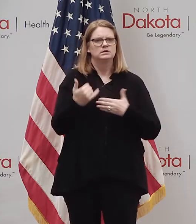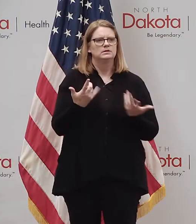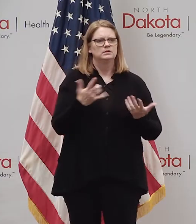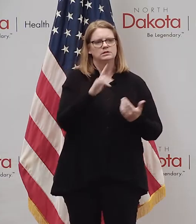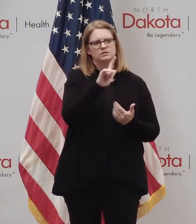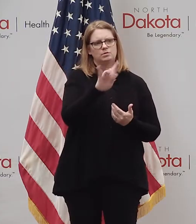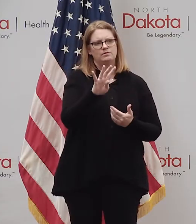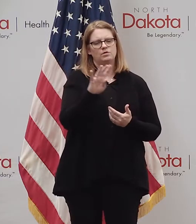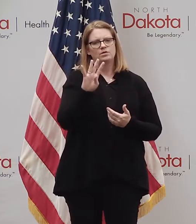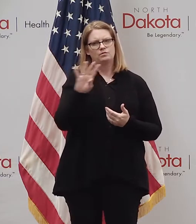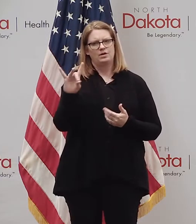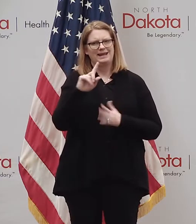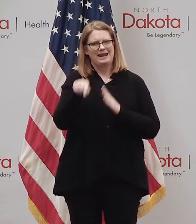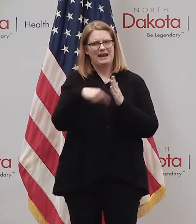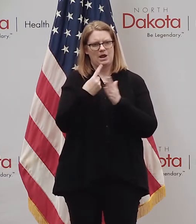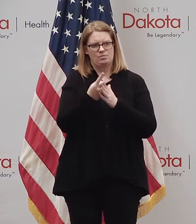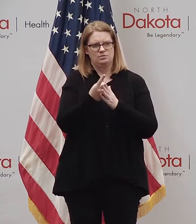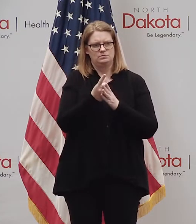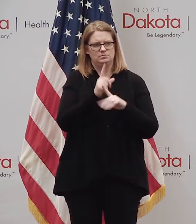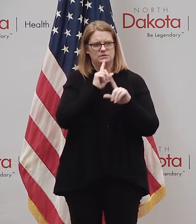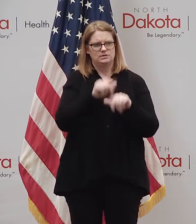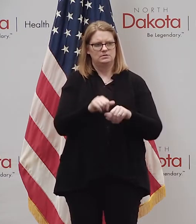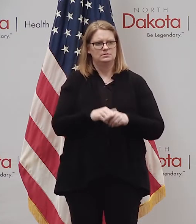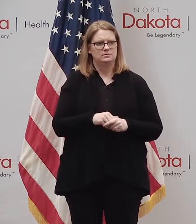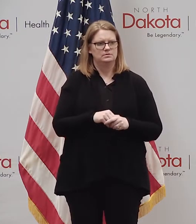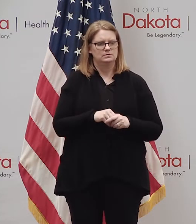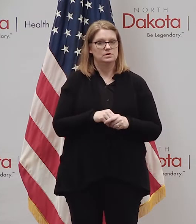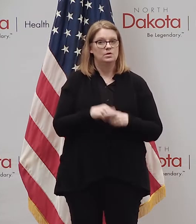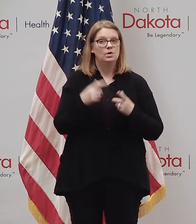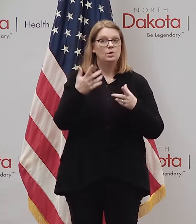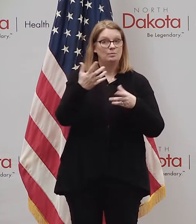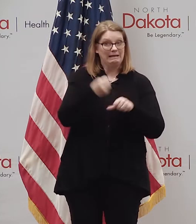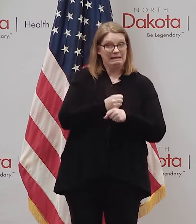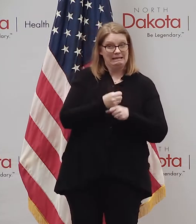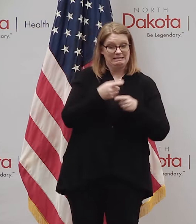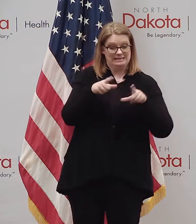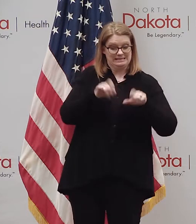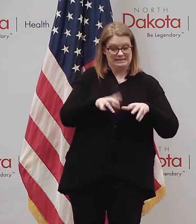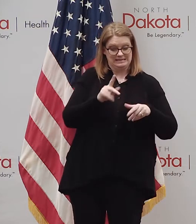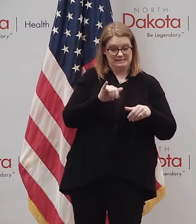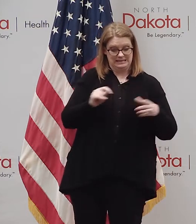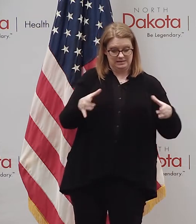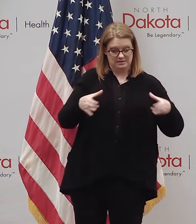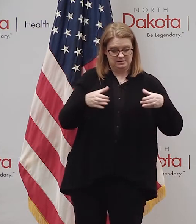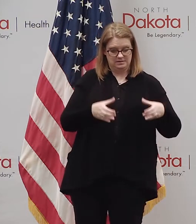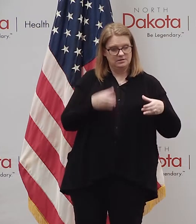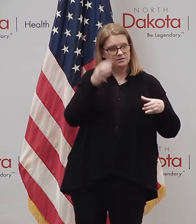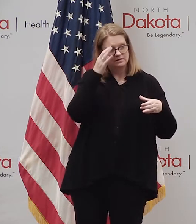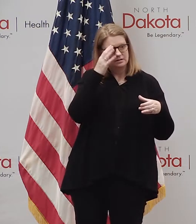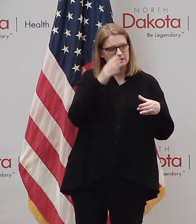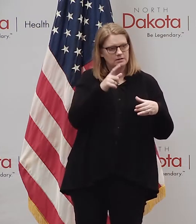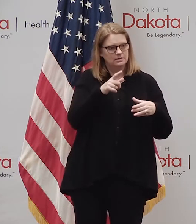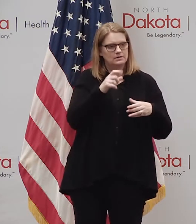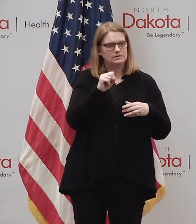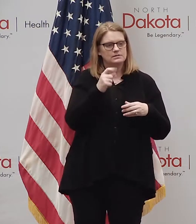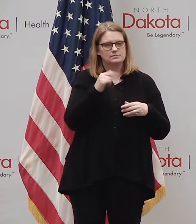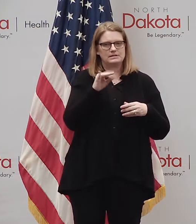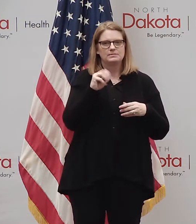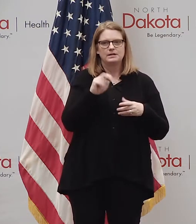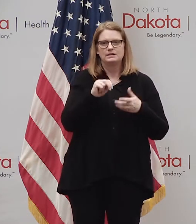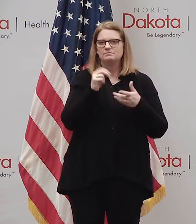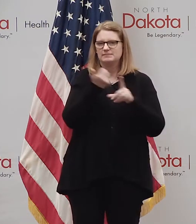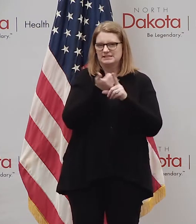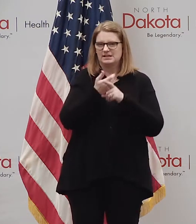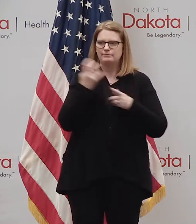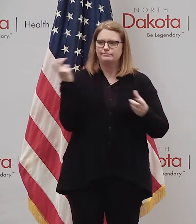between 24 and 48 hours once we receive the specimen. Do remember that it takes time for the specimens to travel around the state